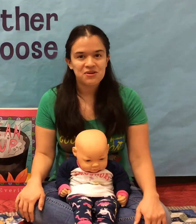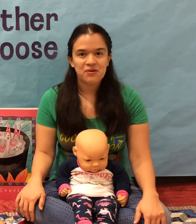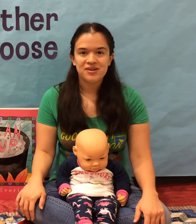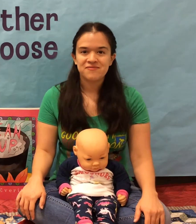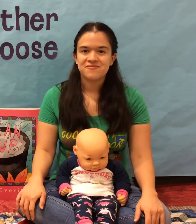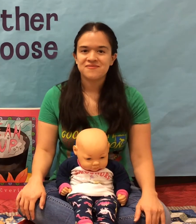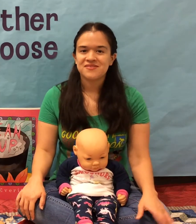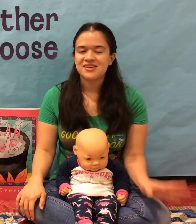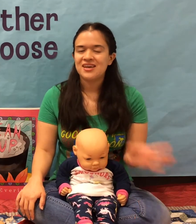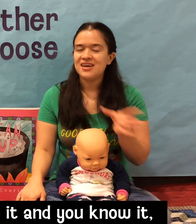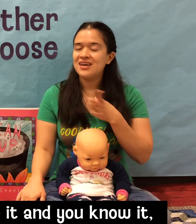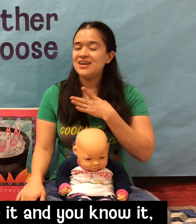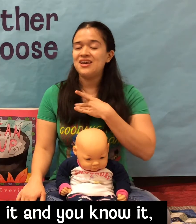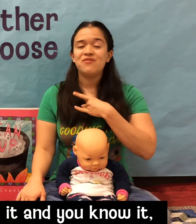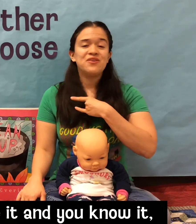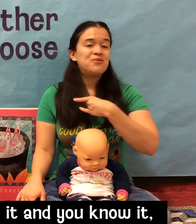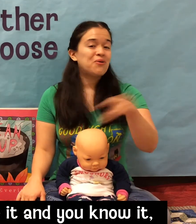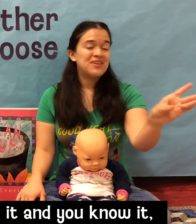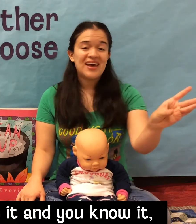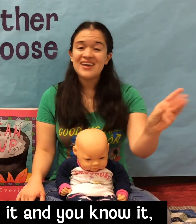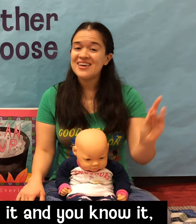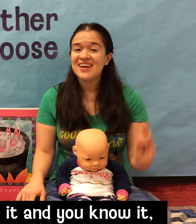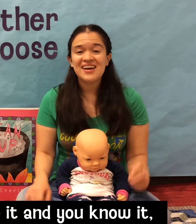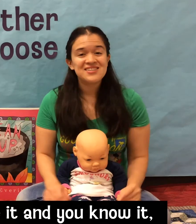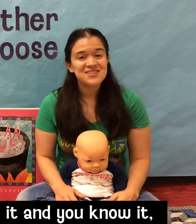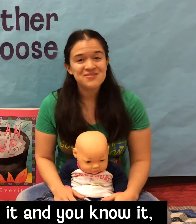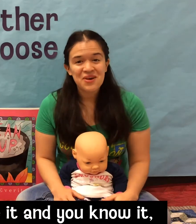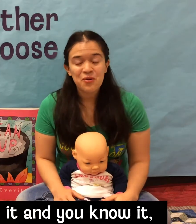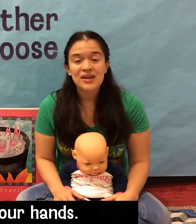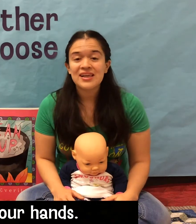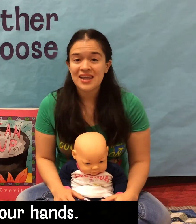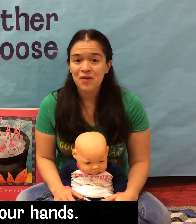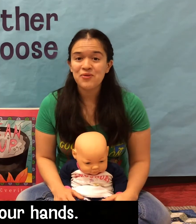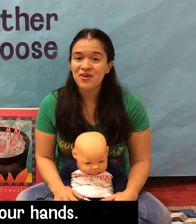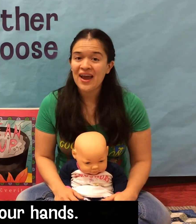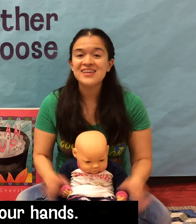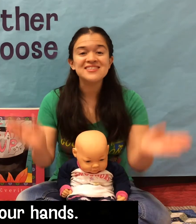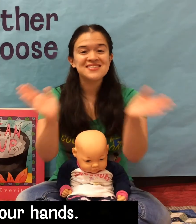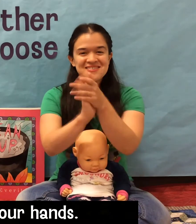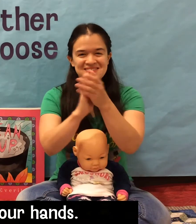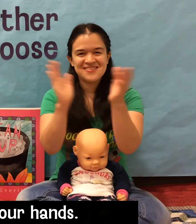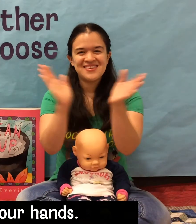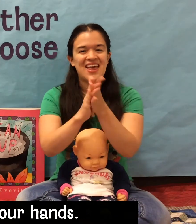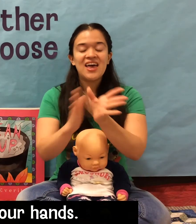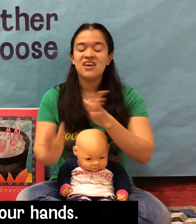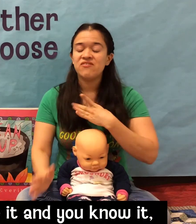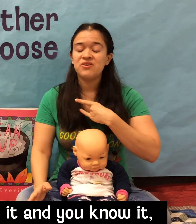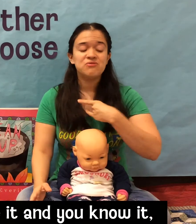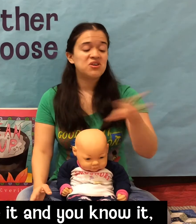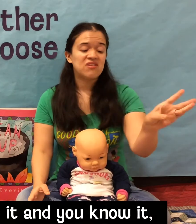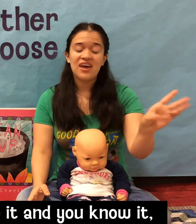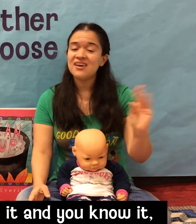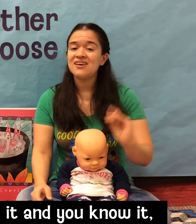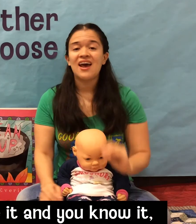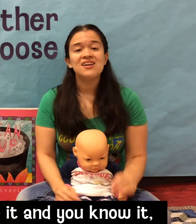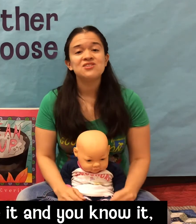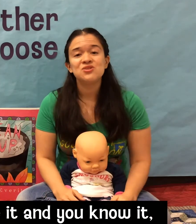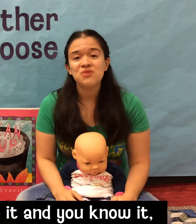know it. If you don't like it and you know it, clap your hands. If you don't like it and you know